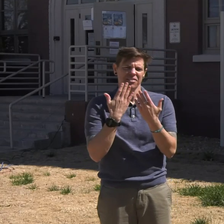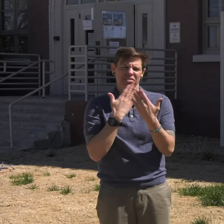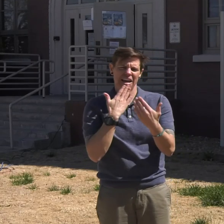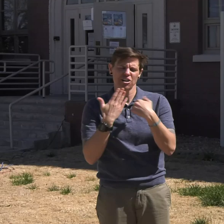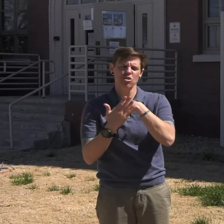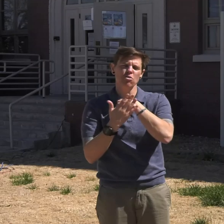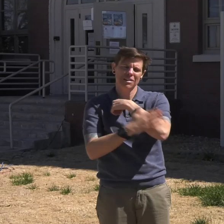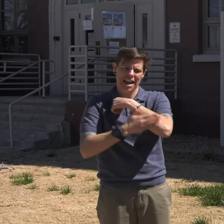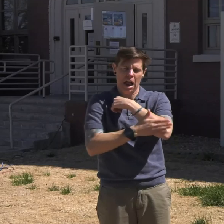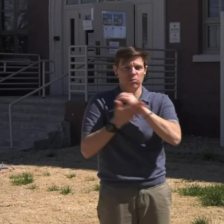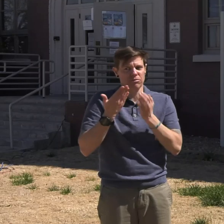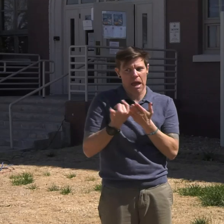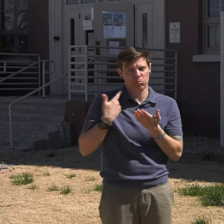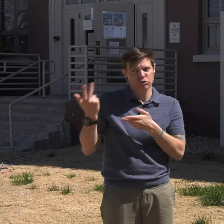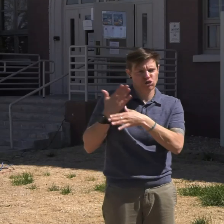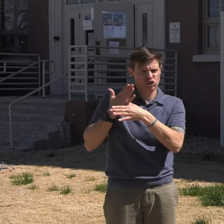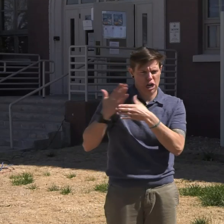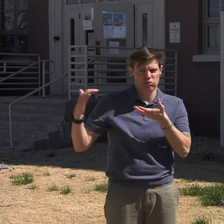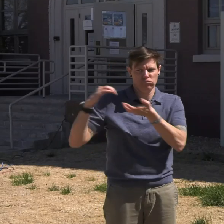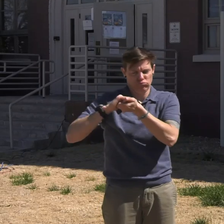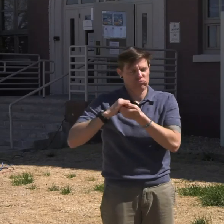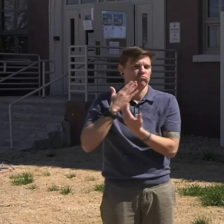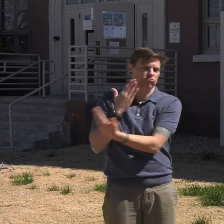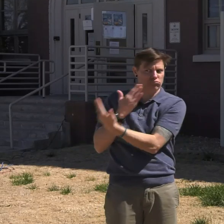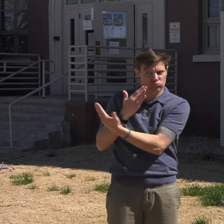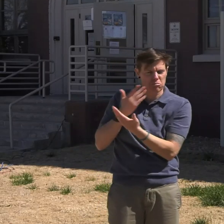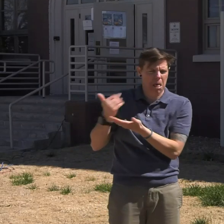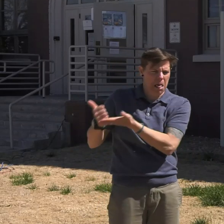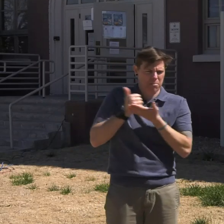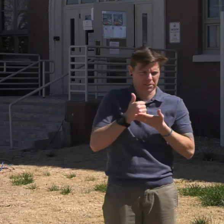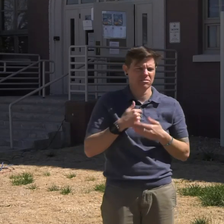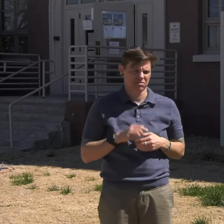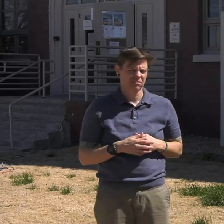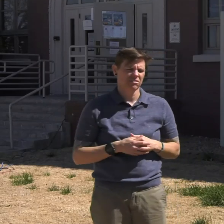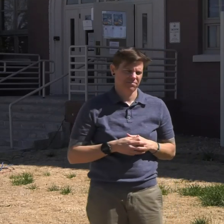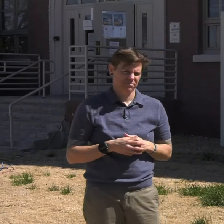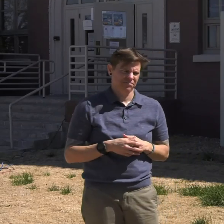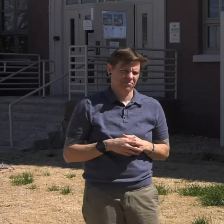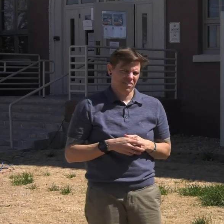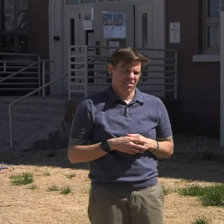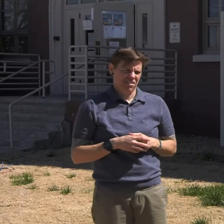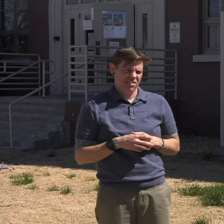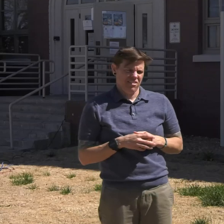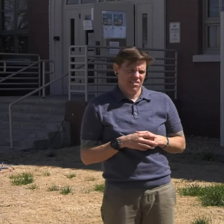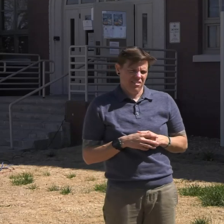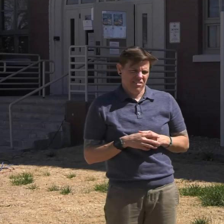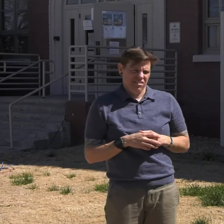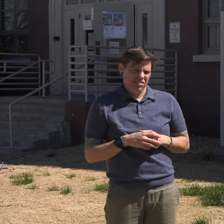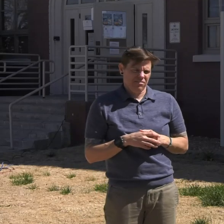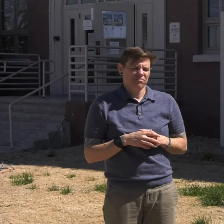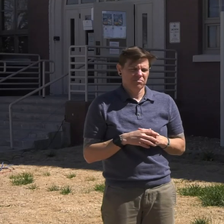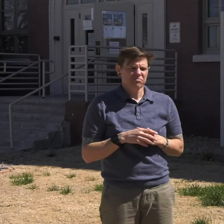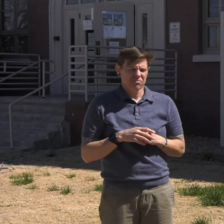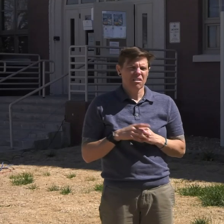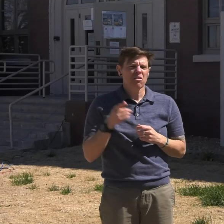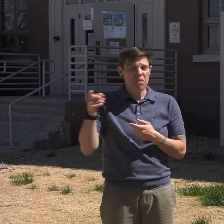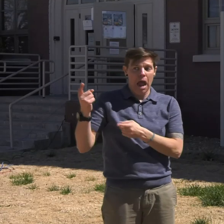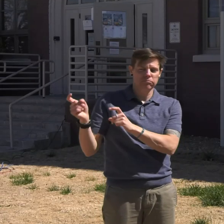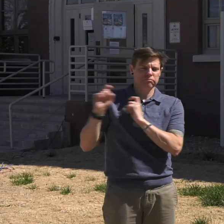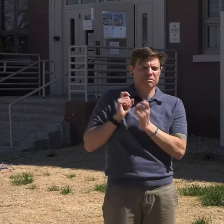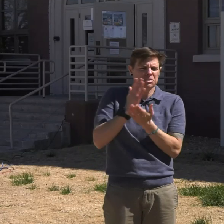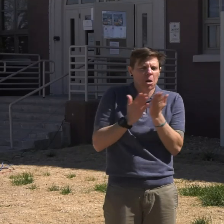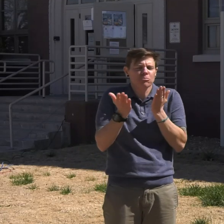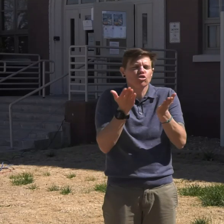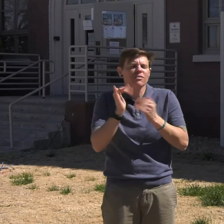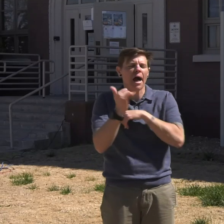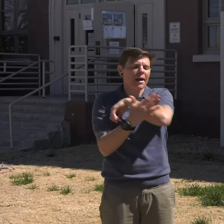with the county. And so you can direct specific questions to them, especially about the county clerk. There are some exceptions